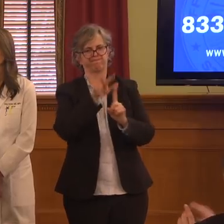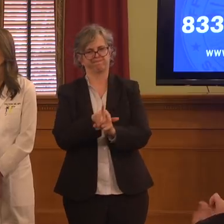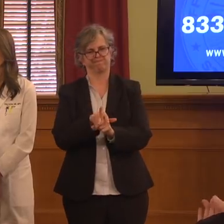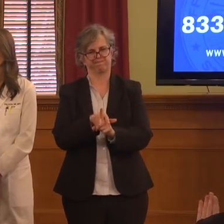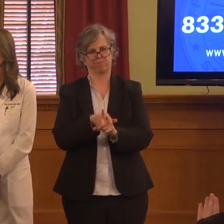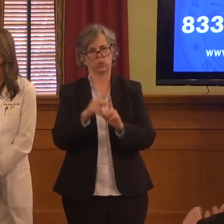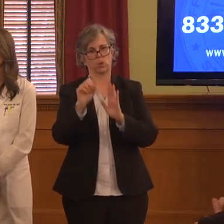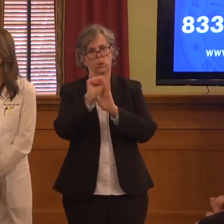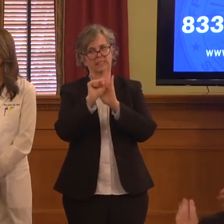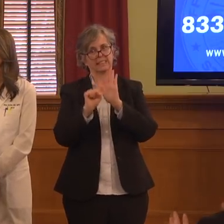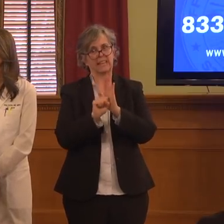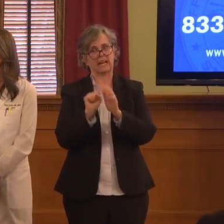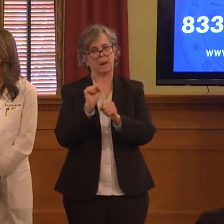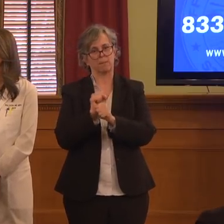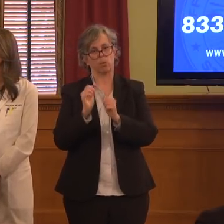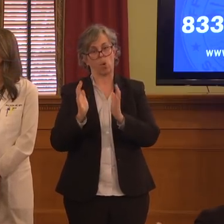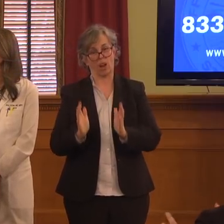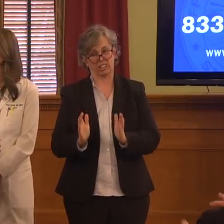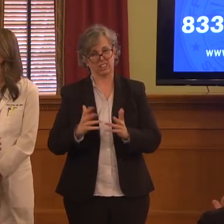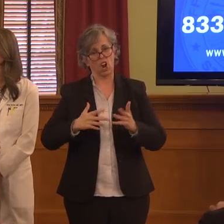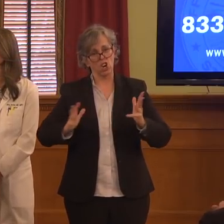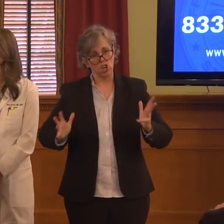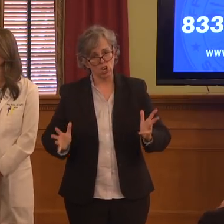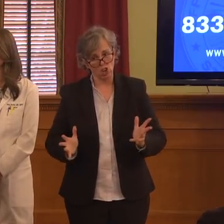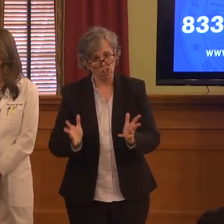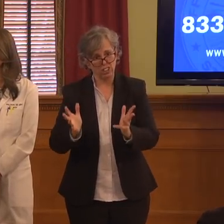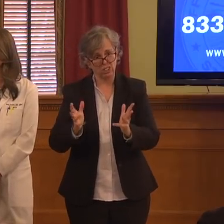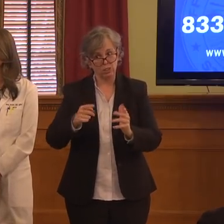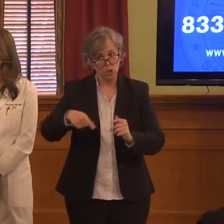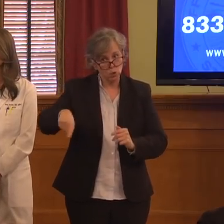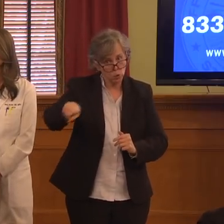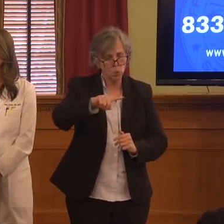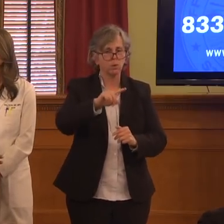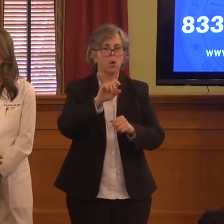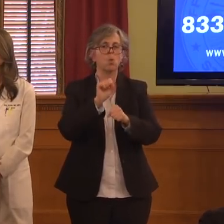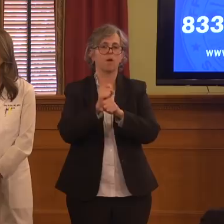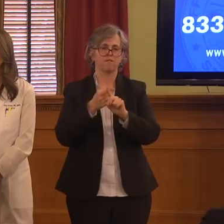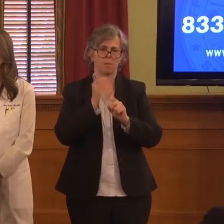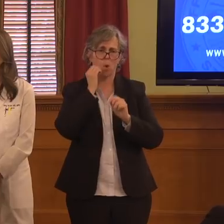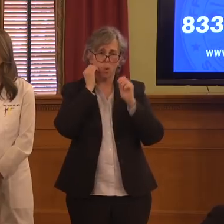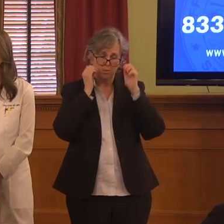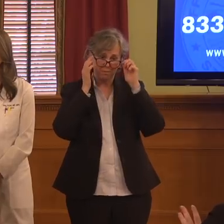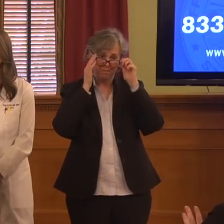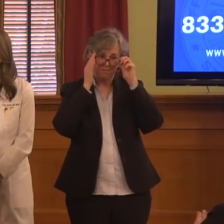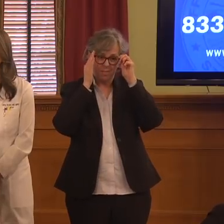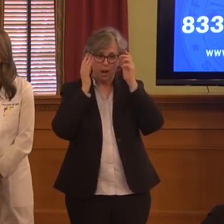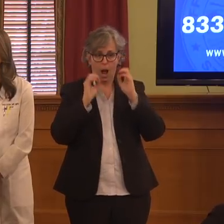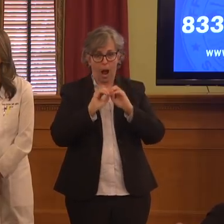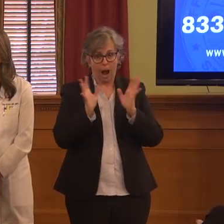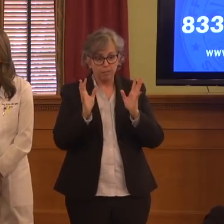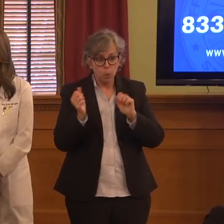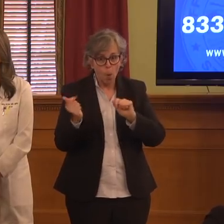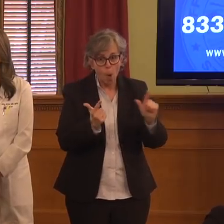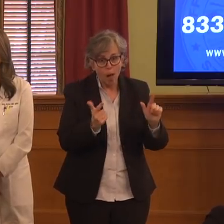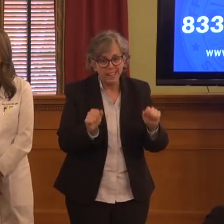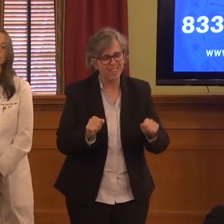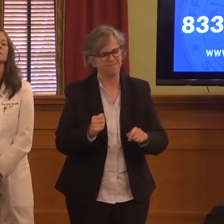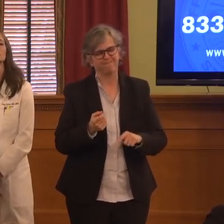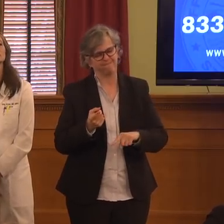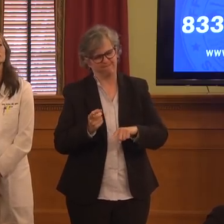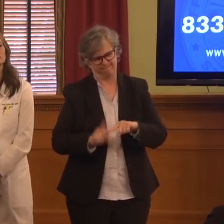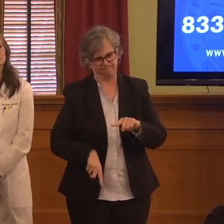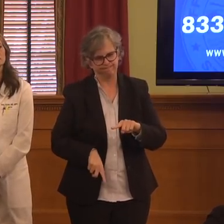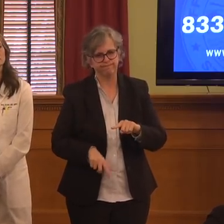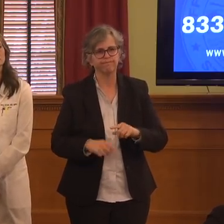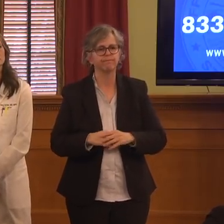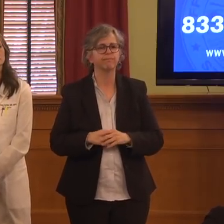home. Obviously, some state employees cannot work from home. We have prisons to run. We have other things